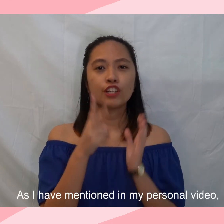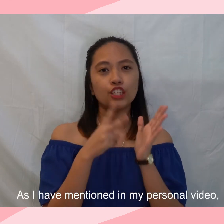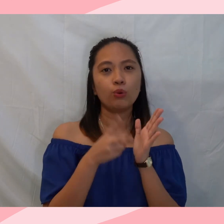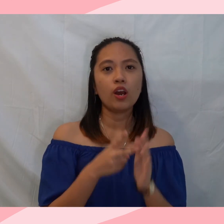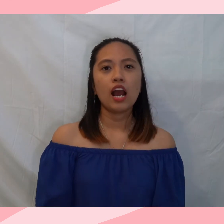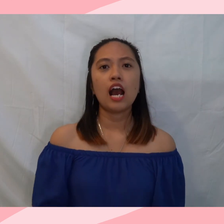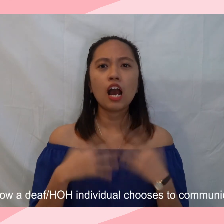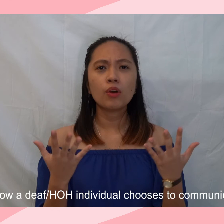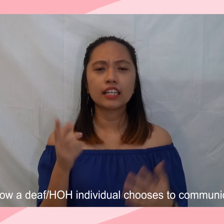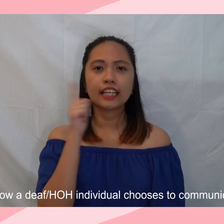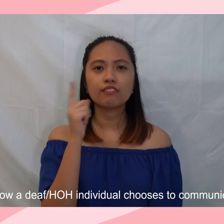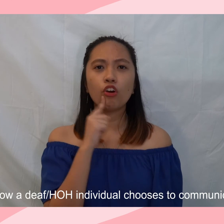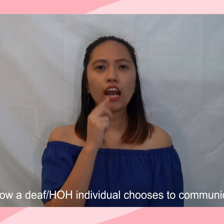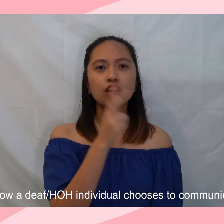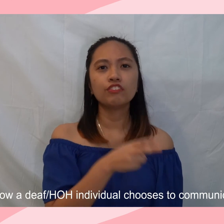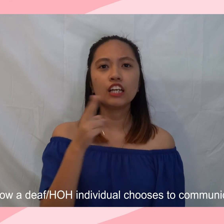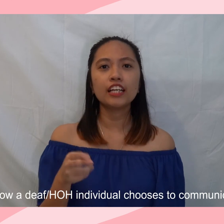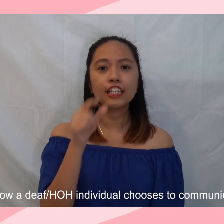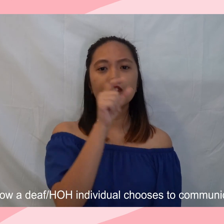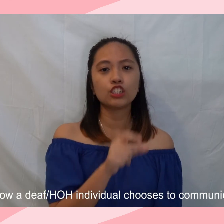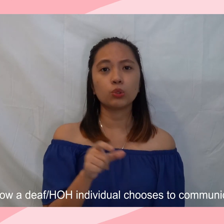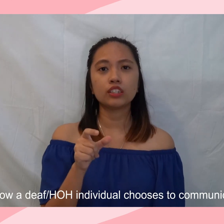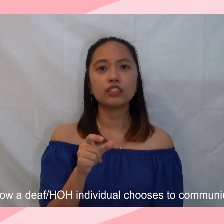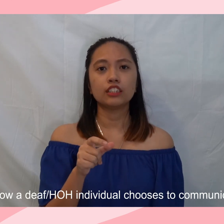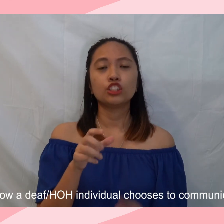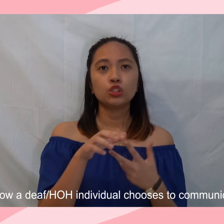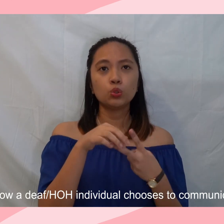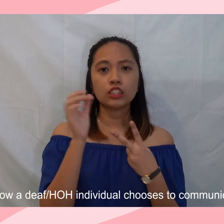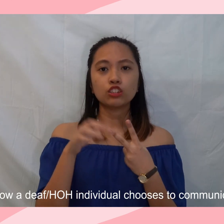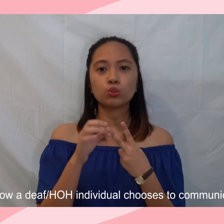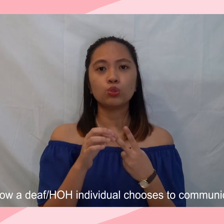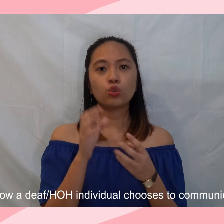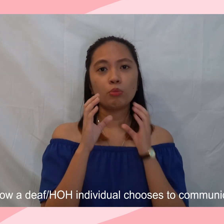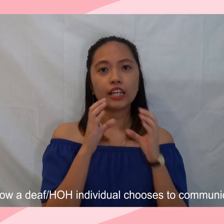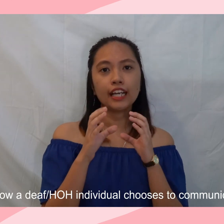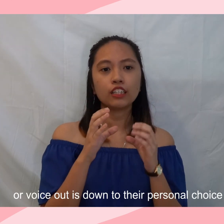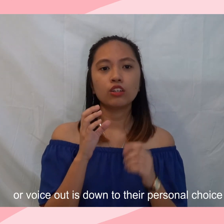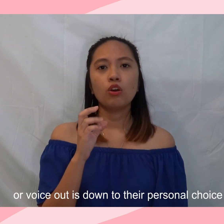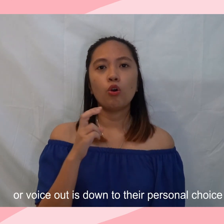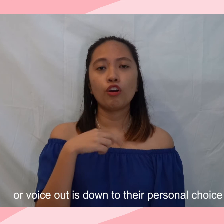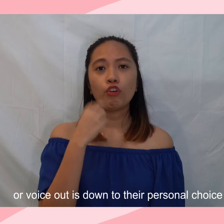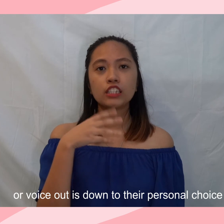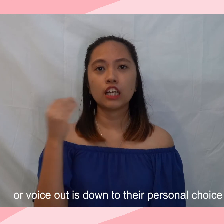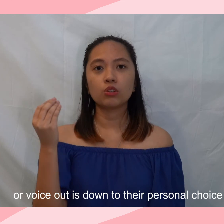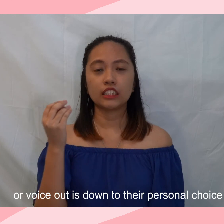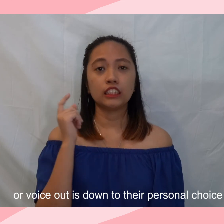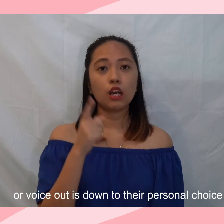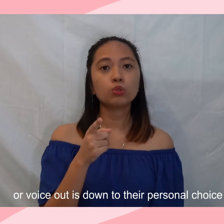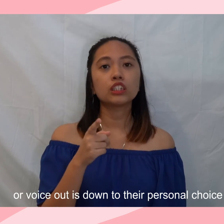video, how a deaf or hard of hearing individual chooses to communicate or voice out is down to